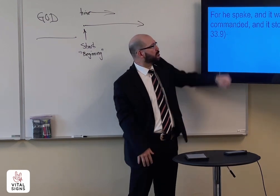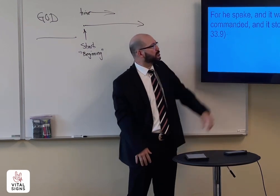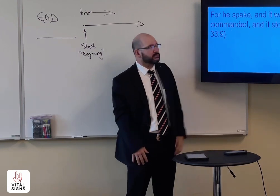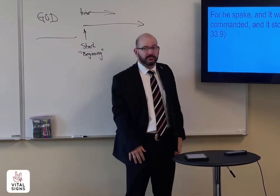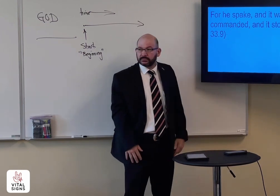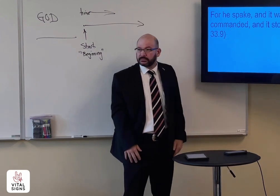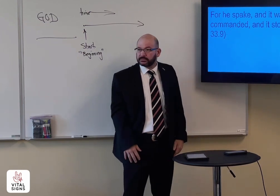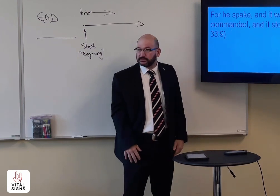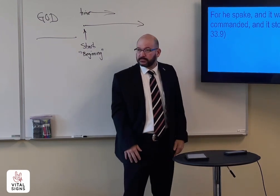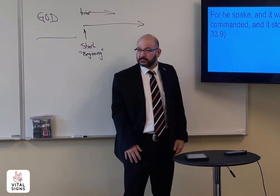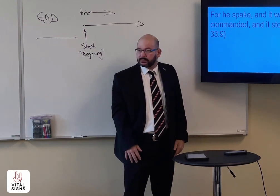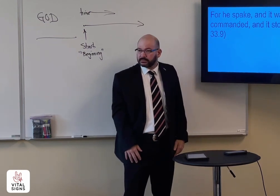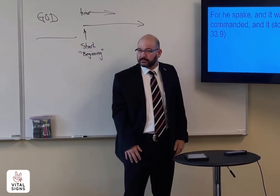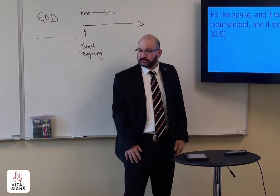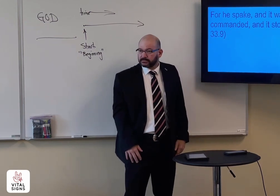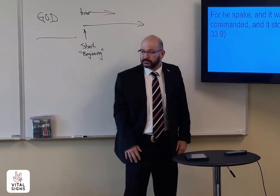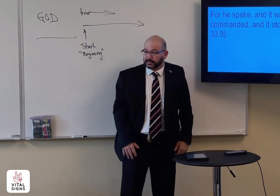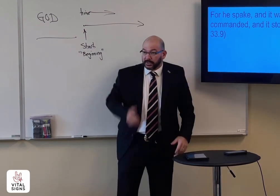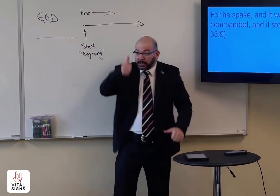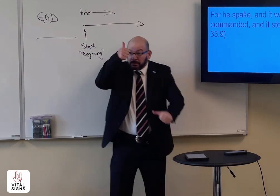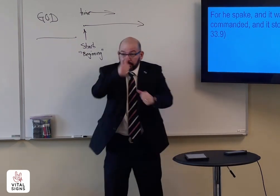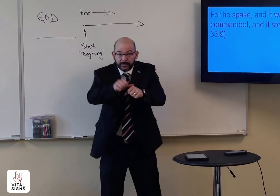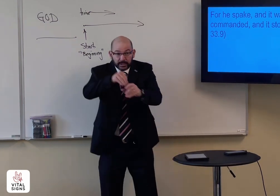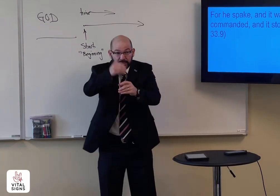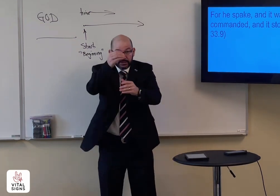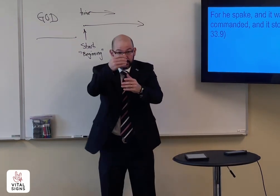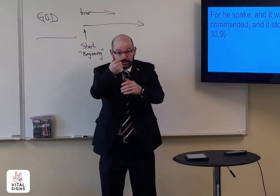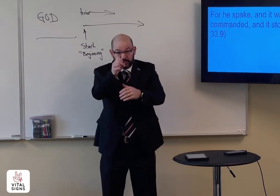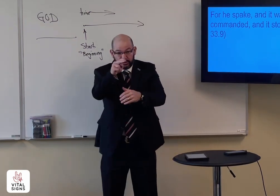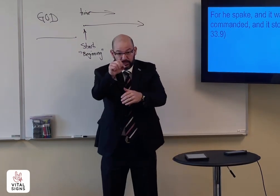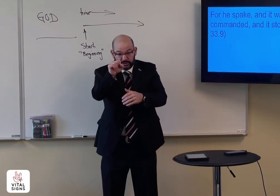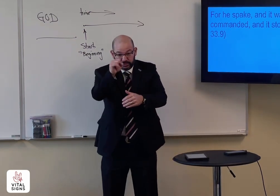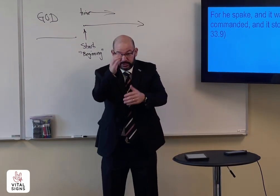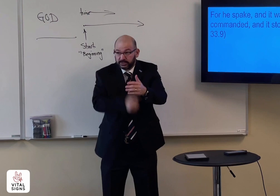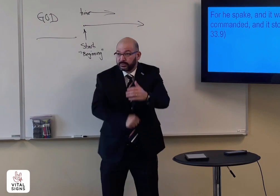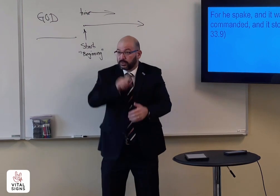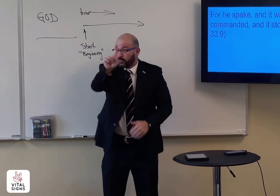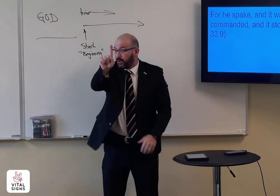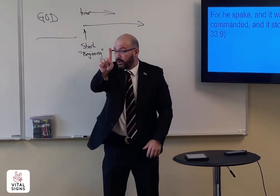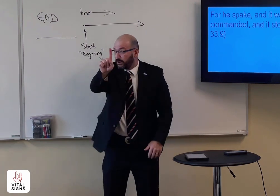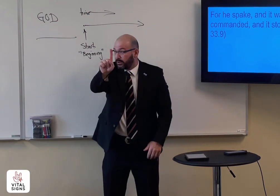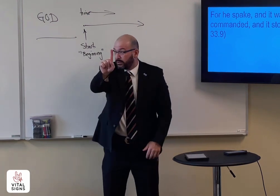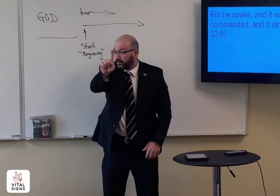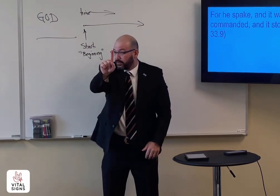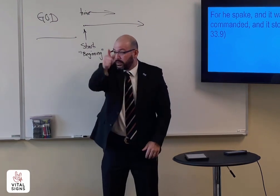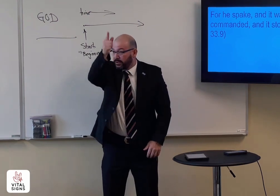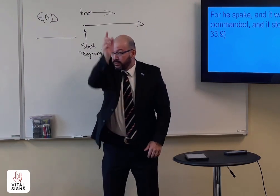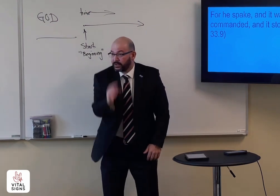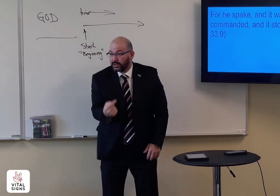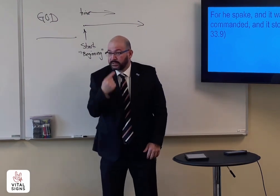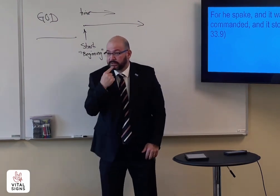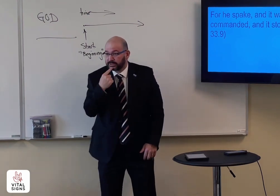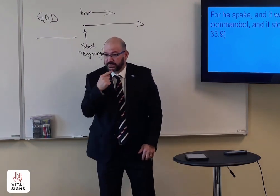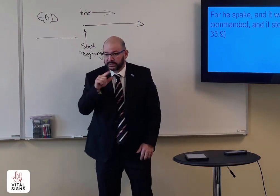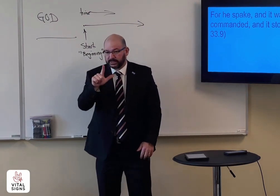He commanded, and it stood fast. Remember, Genesis chapter 1, God said,